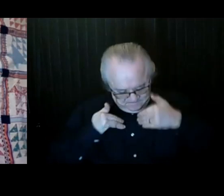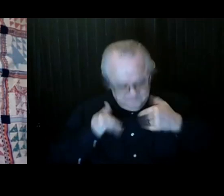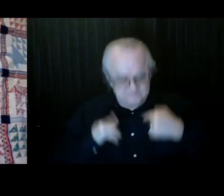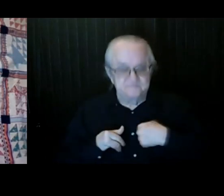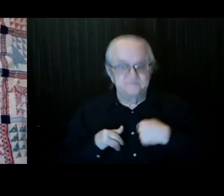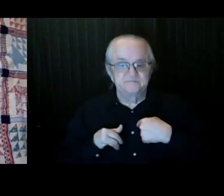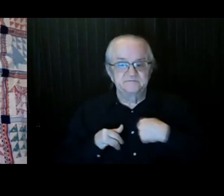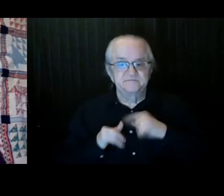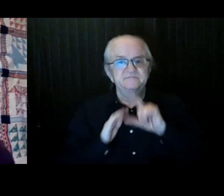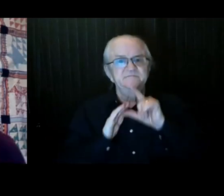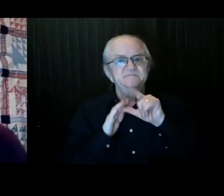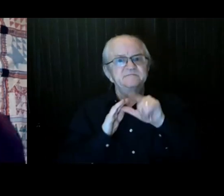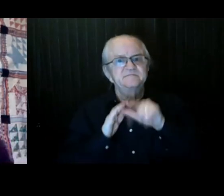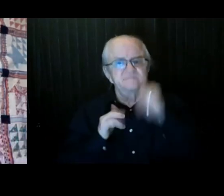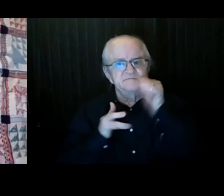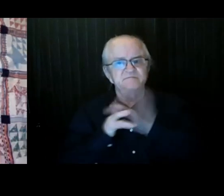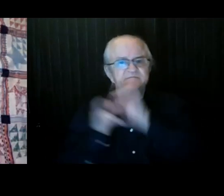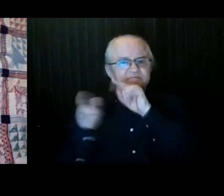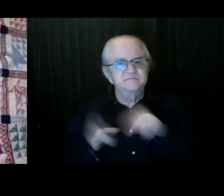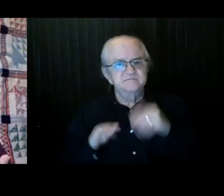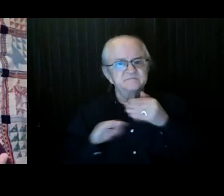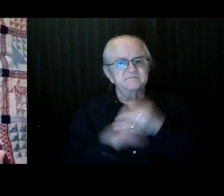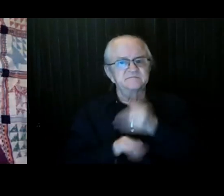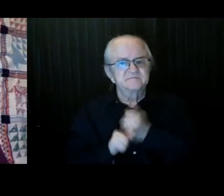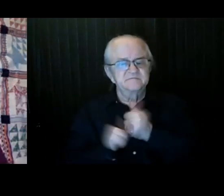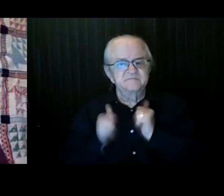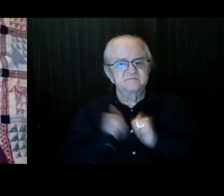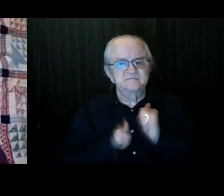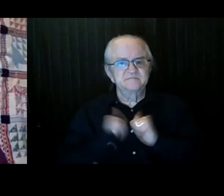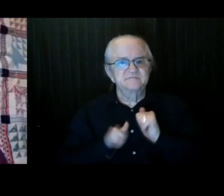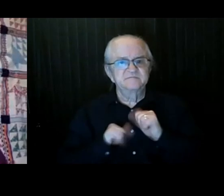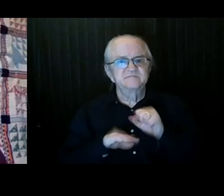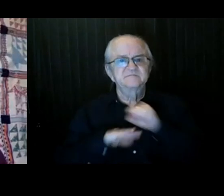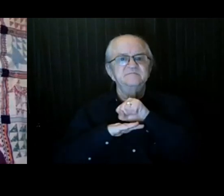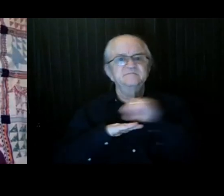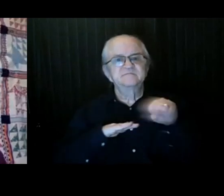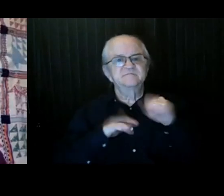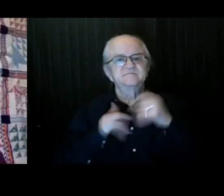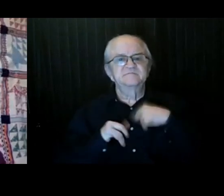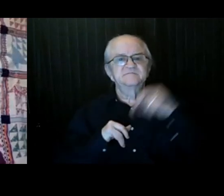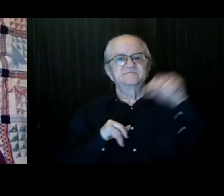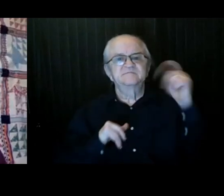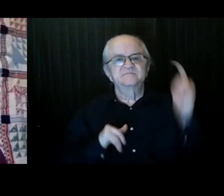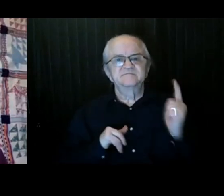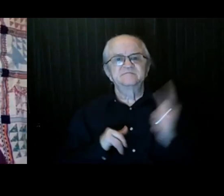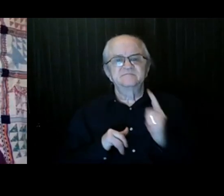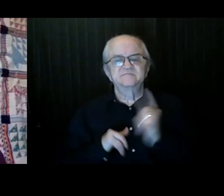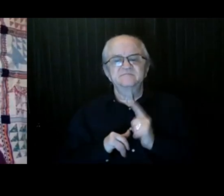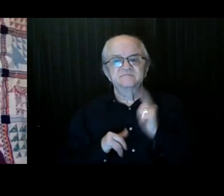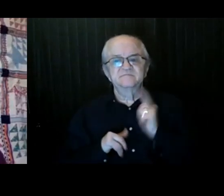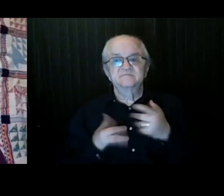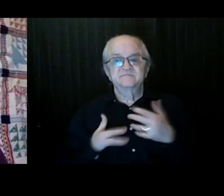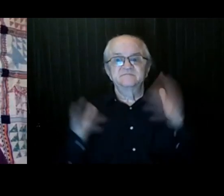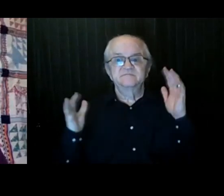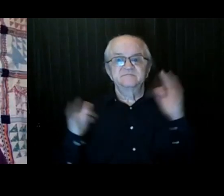attend these shows. And after each show, I would come off the stage. And if you've ever performed, you probably had this feeling once or twice where you come off the stage